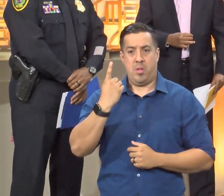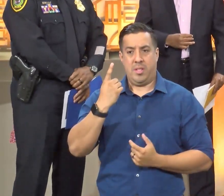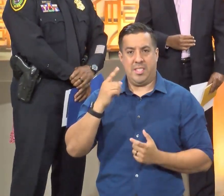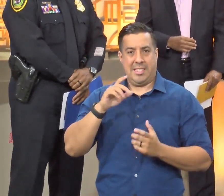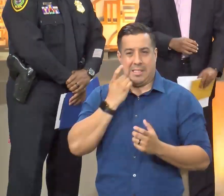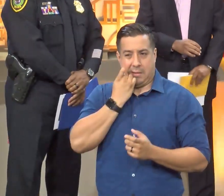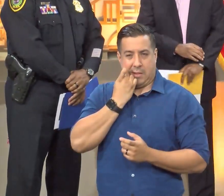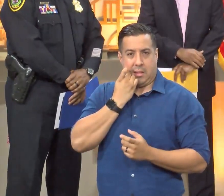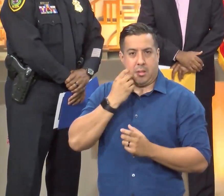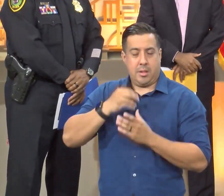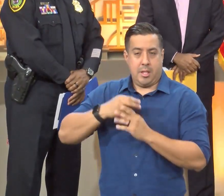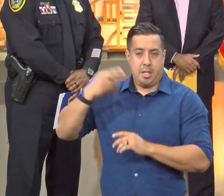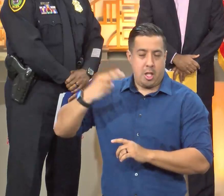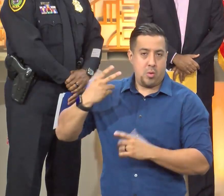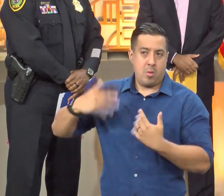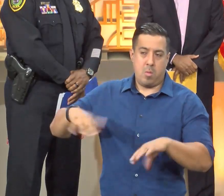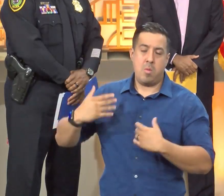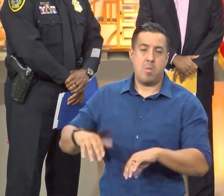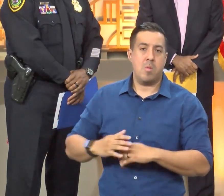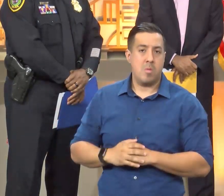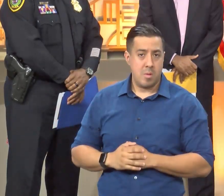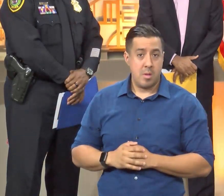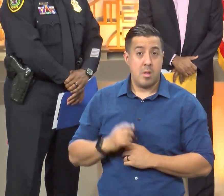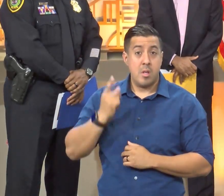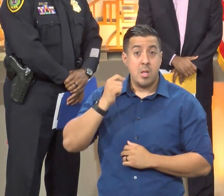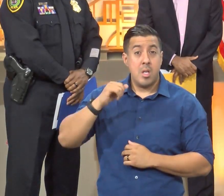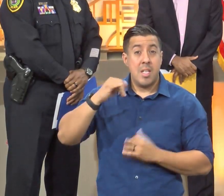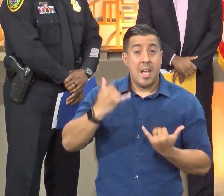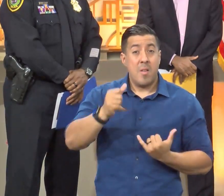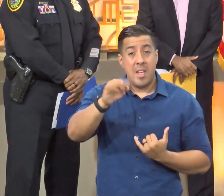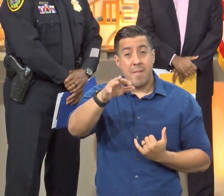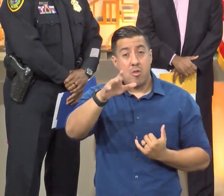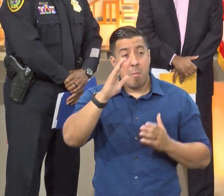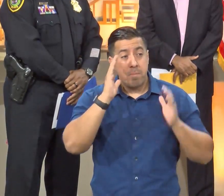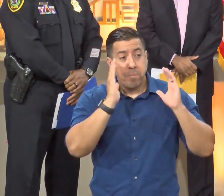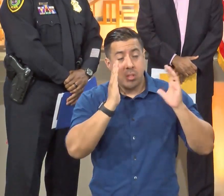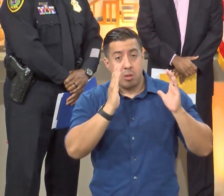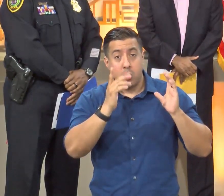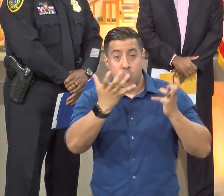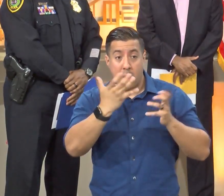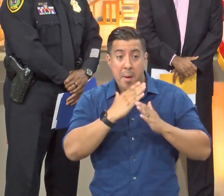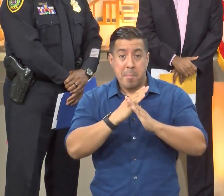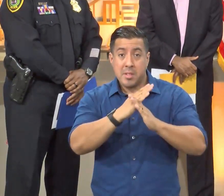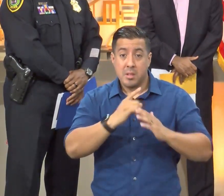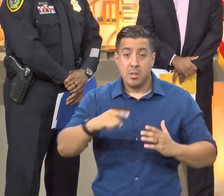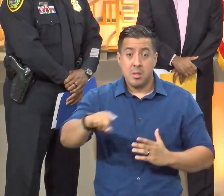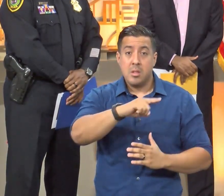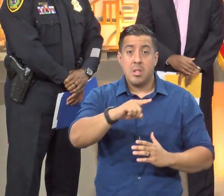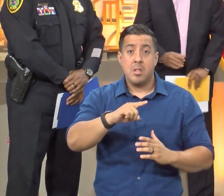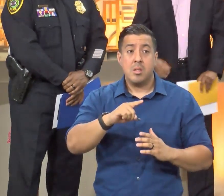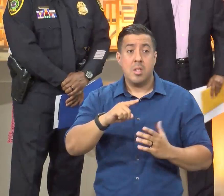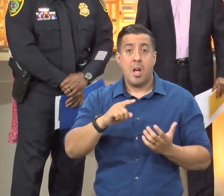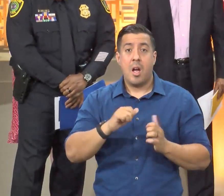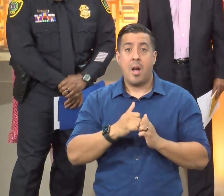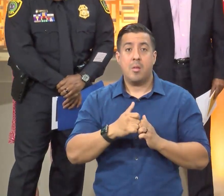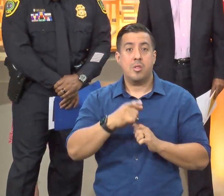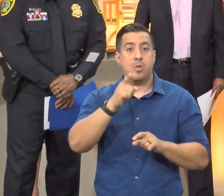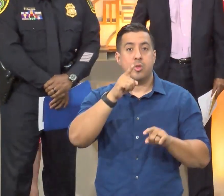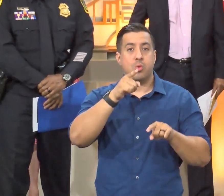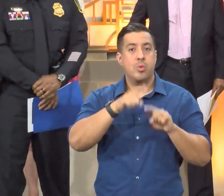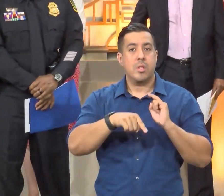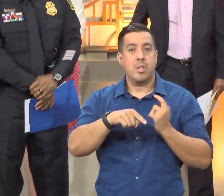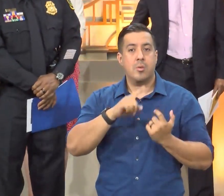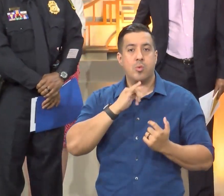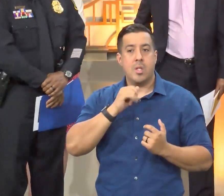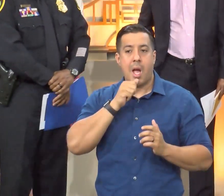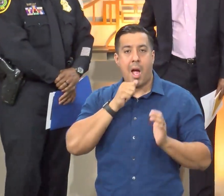recent history. At this point, if you are truly paying attention and honestly wanting to protect citizens, you can no longer hide from the